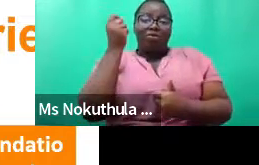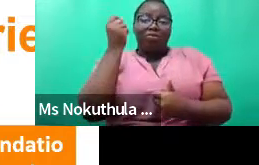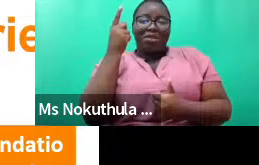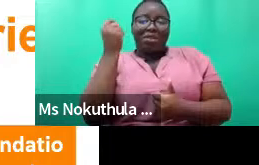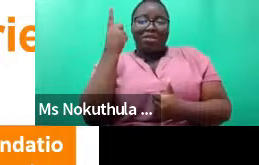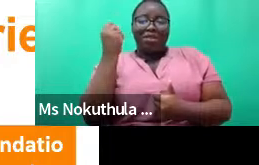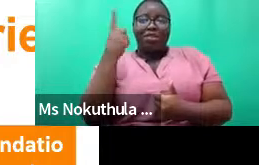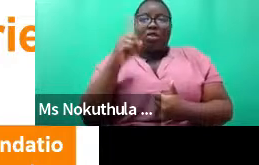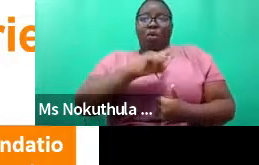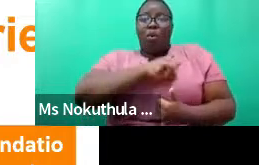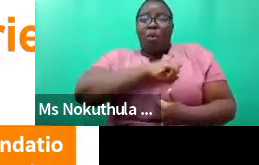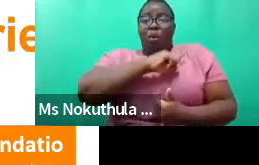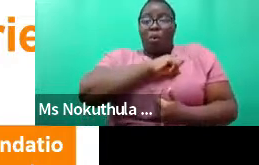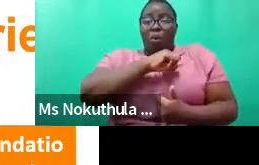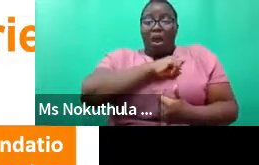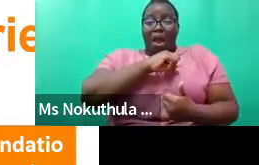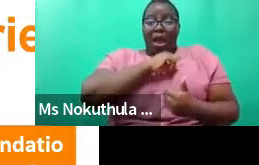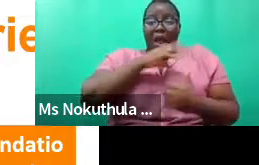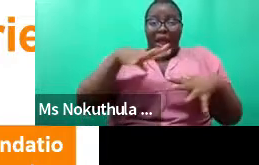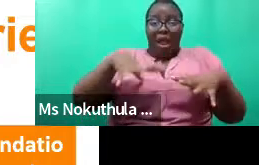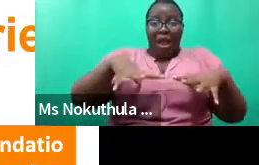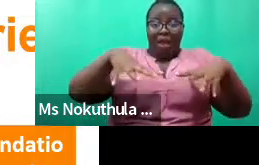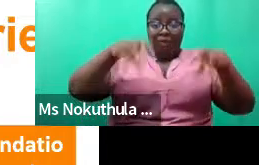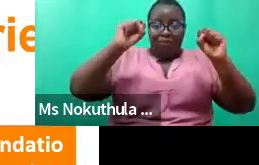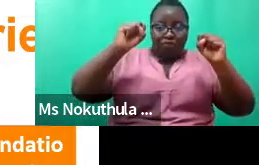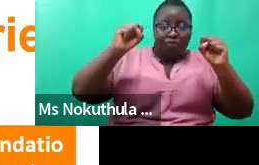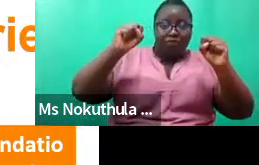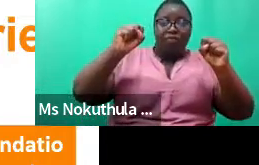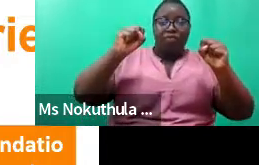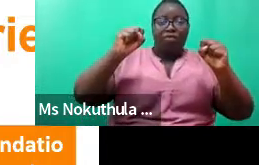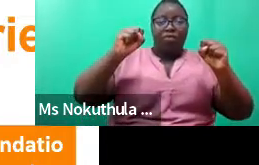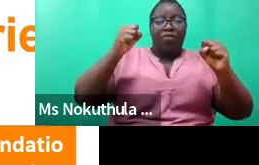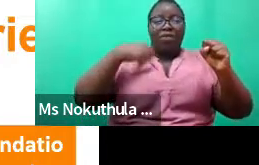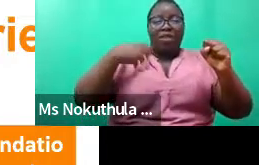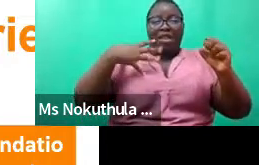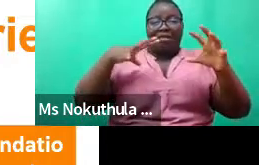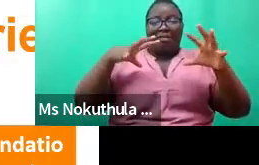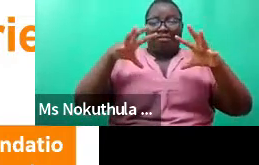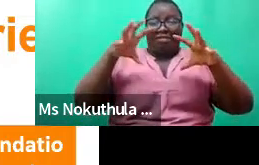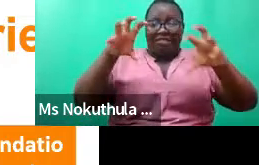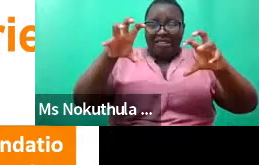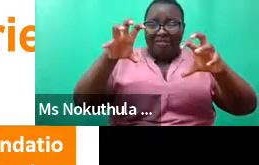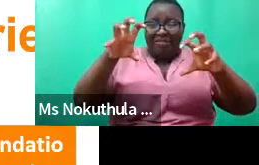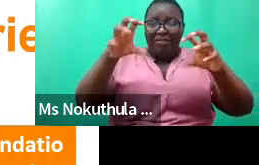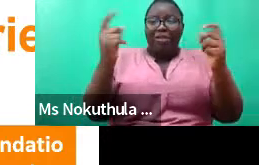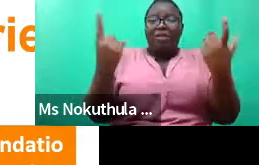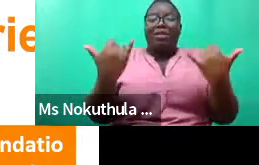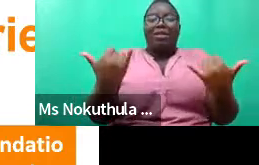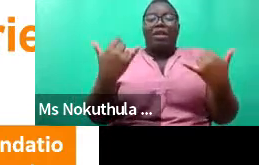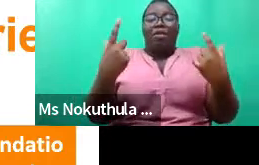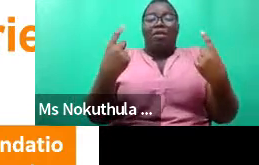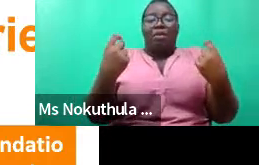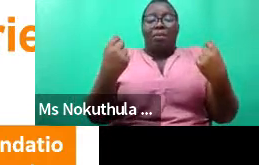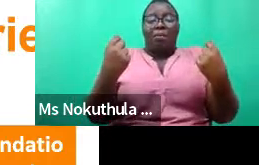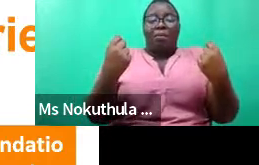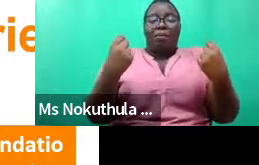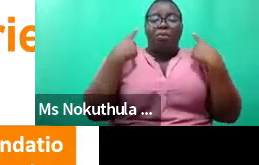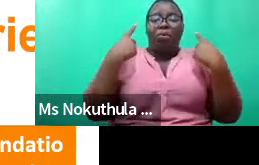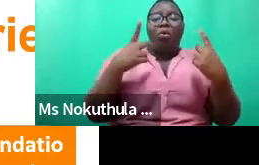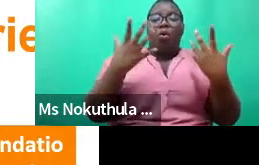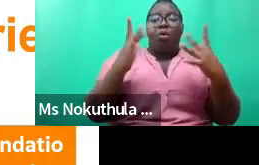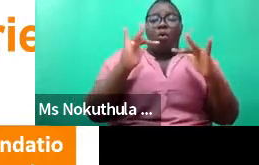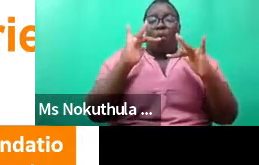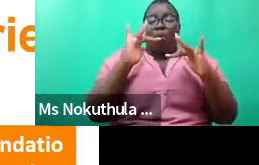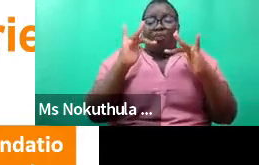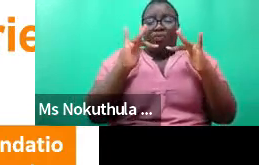they're trying to freeze, and then they would lack those misunderstanding, or the network would go off, and